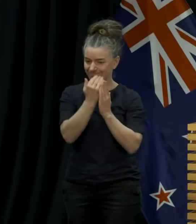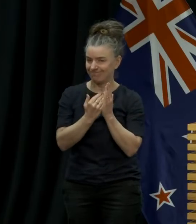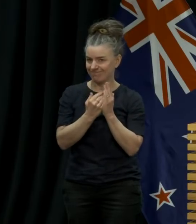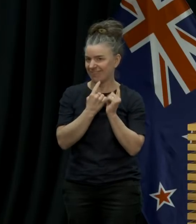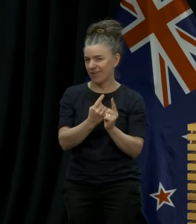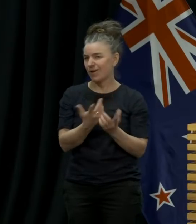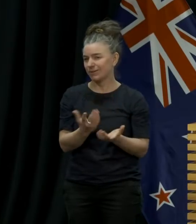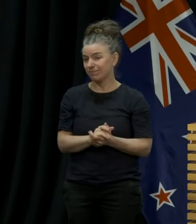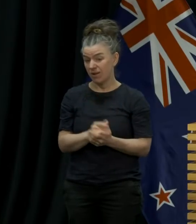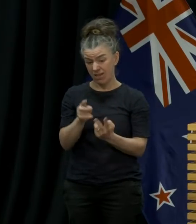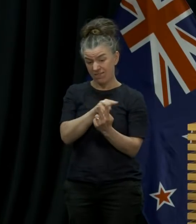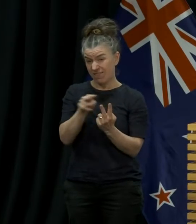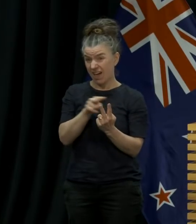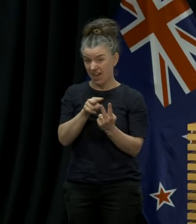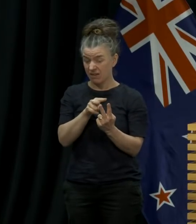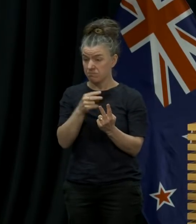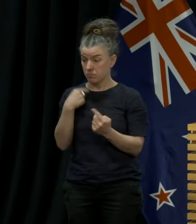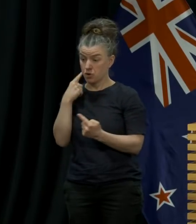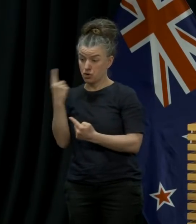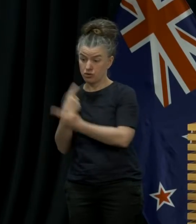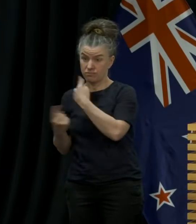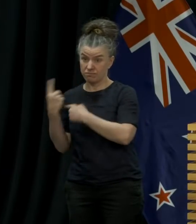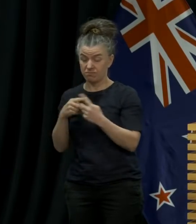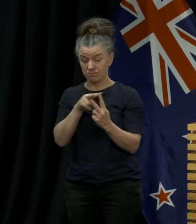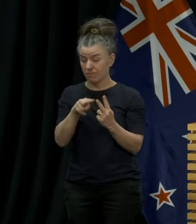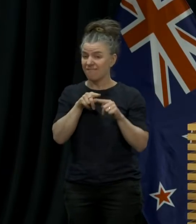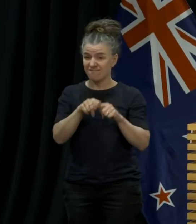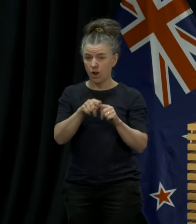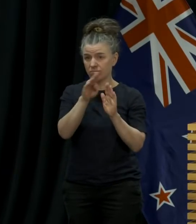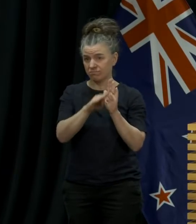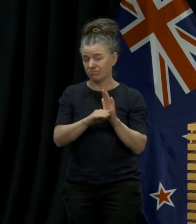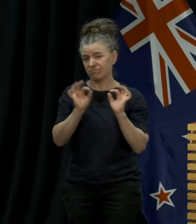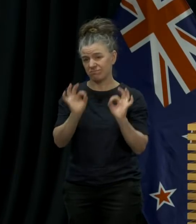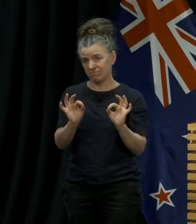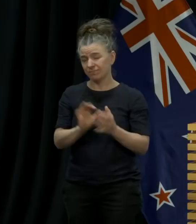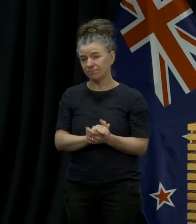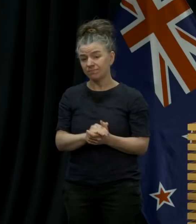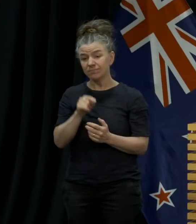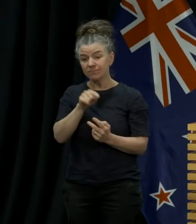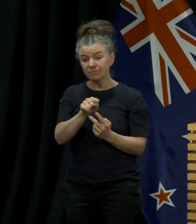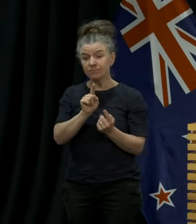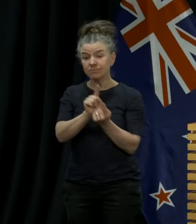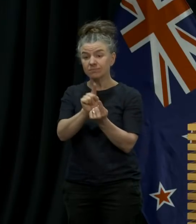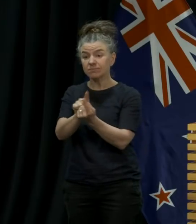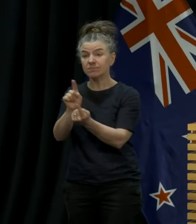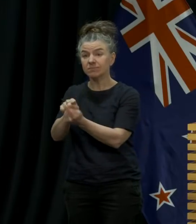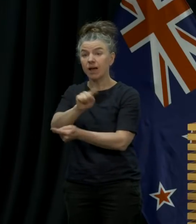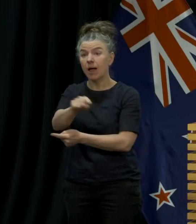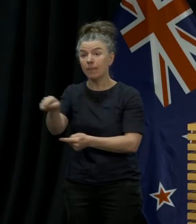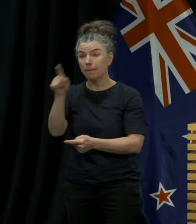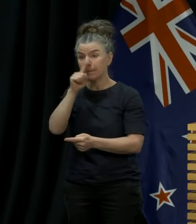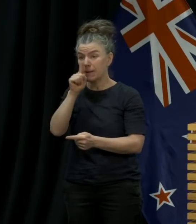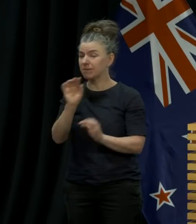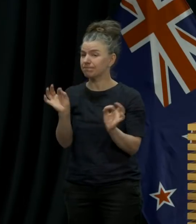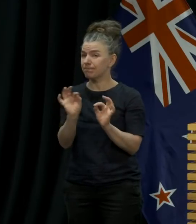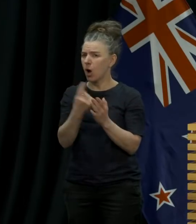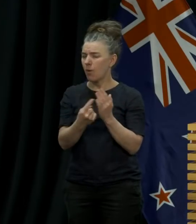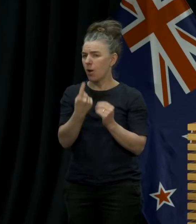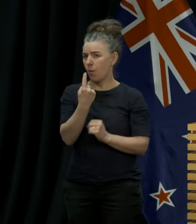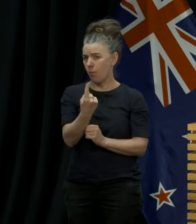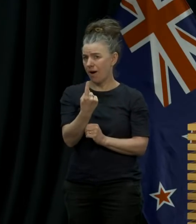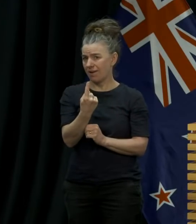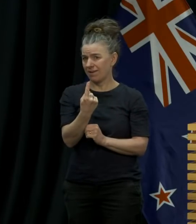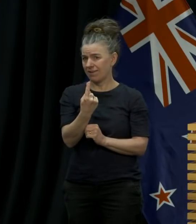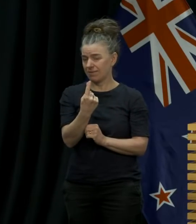protocols required of them and have not come into contact with anyone since leaving managed isolation other than their